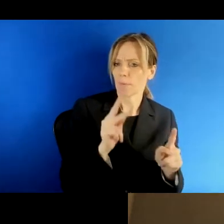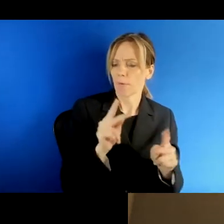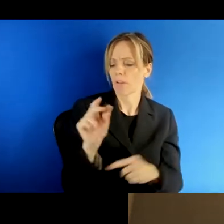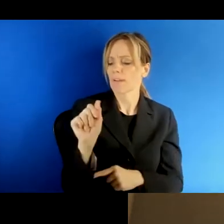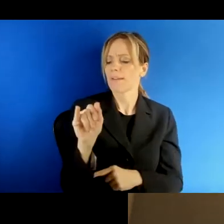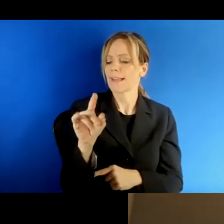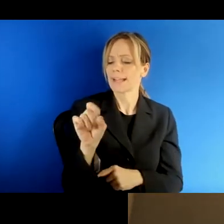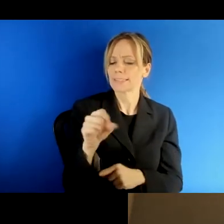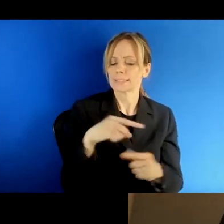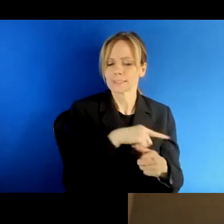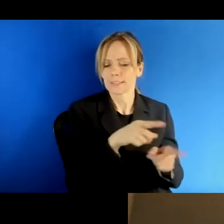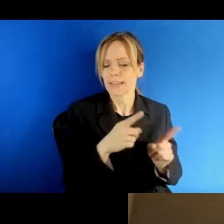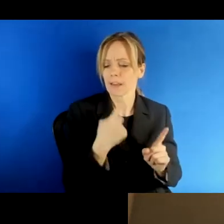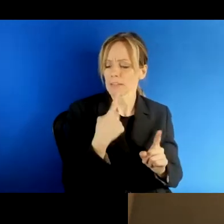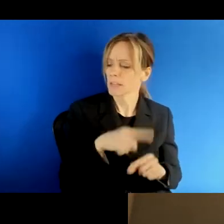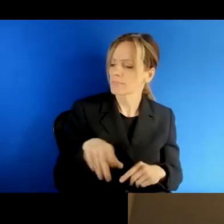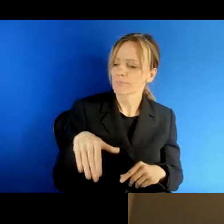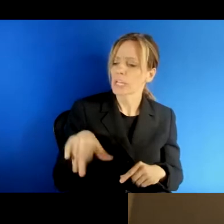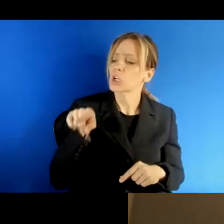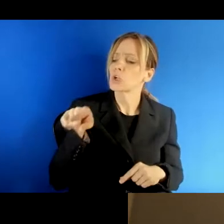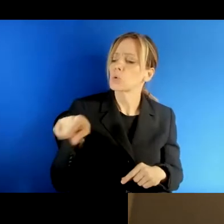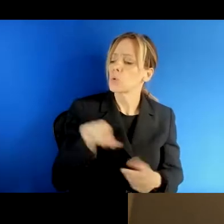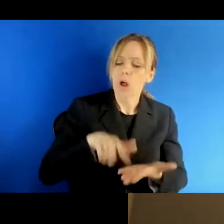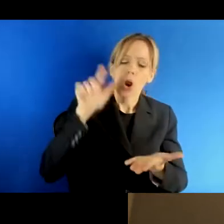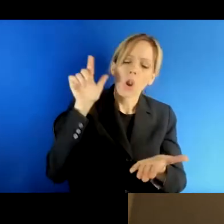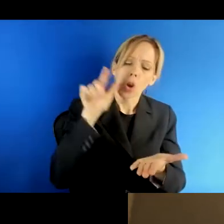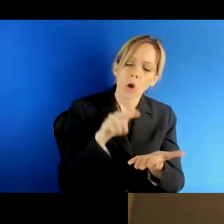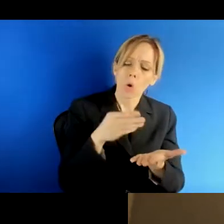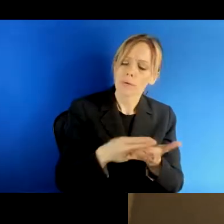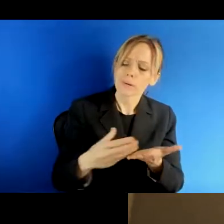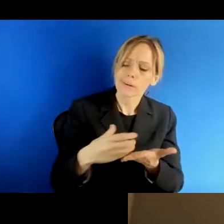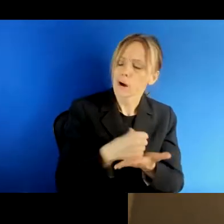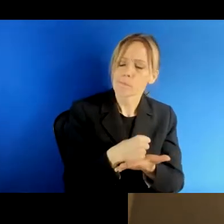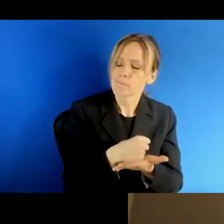you will never go to